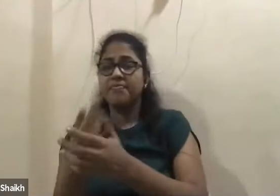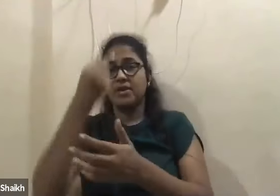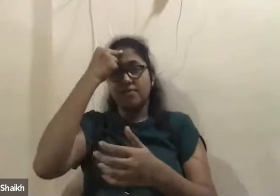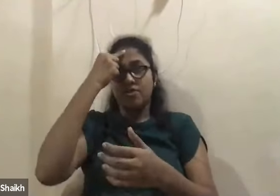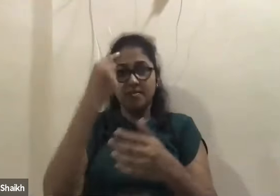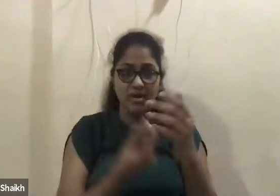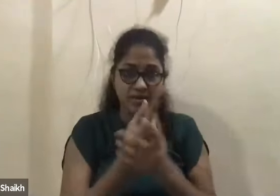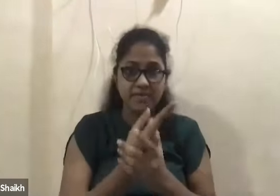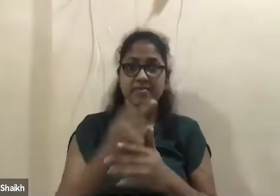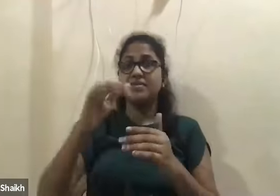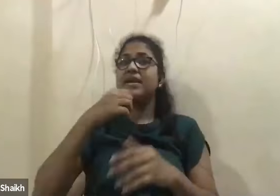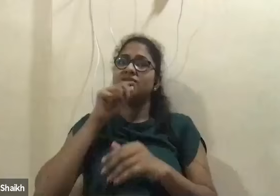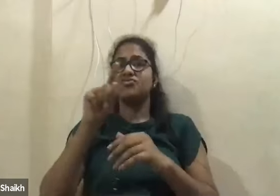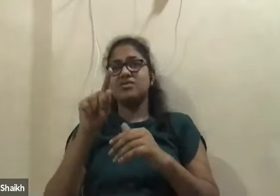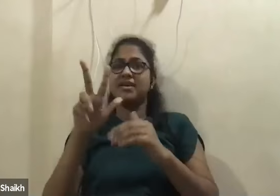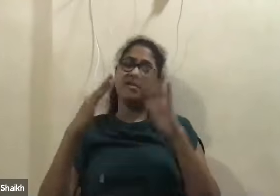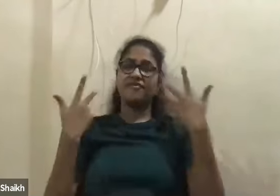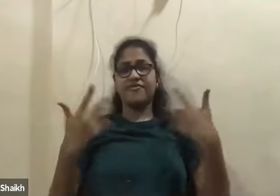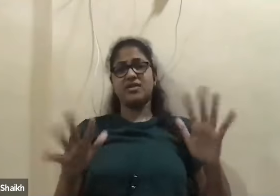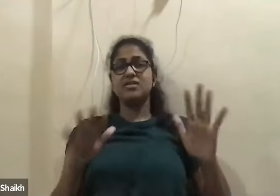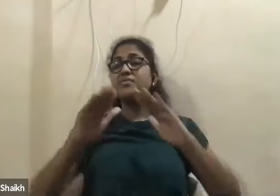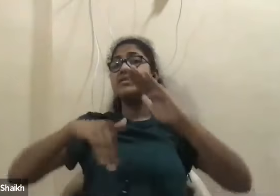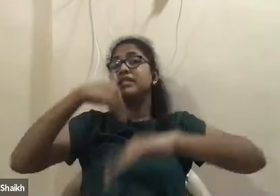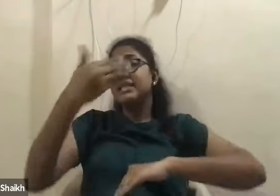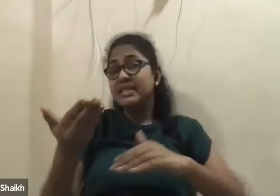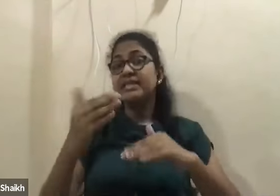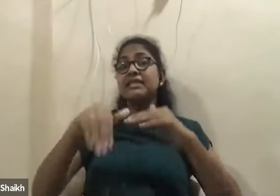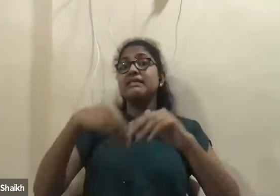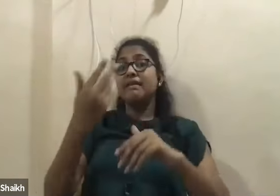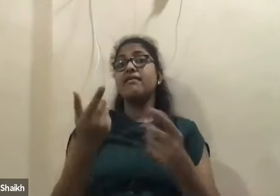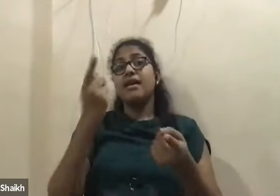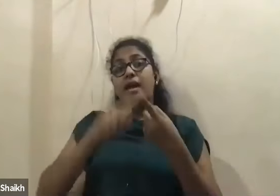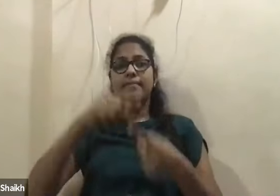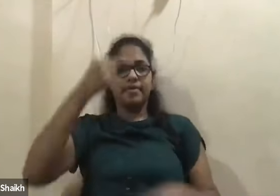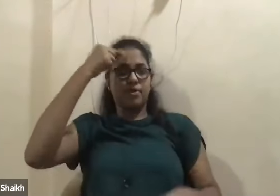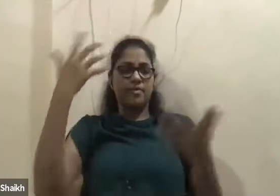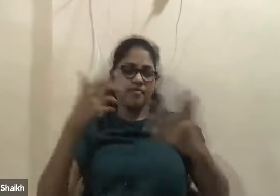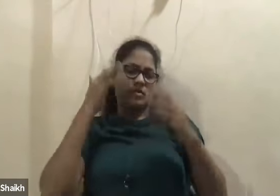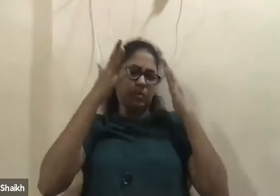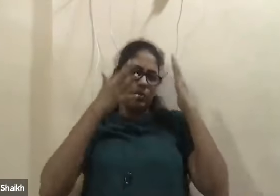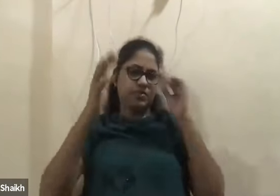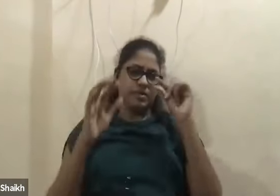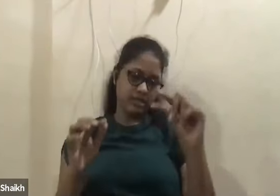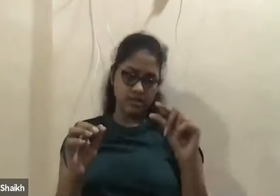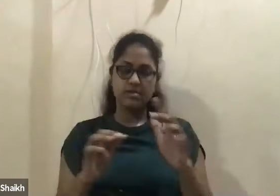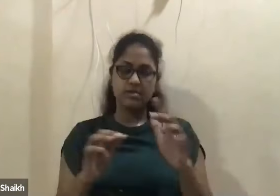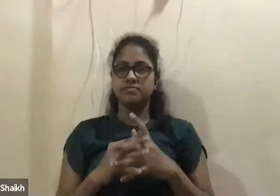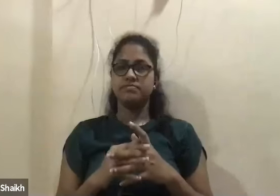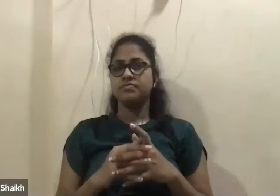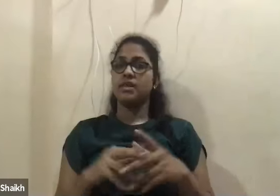is major, and what all places the problem could come in. That's what my worry was. That was one thing. And another thing, I